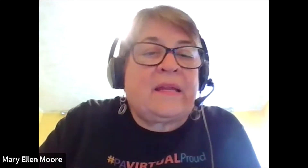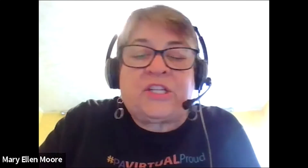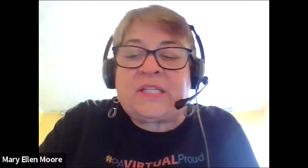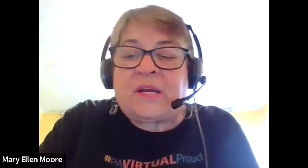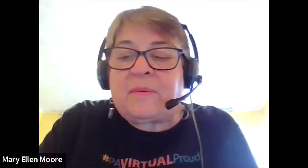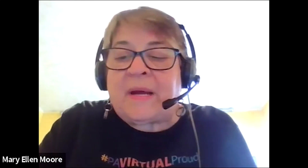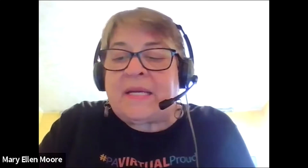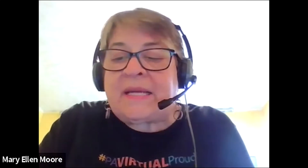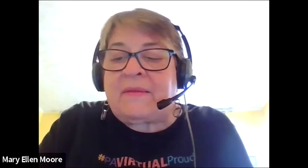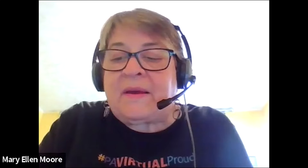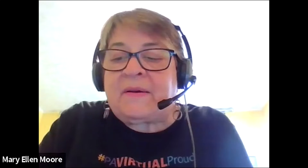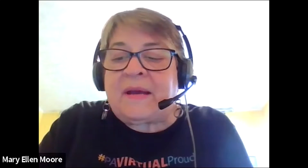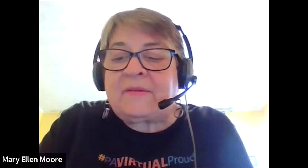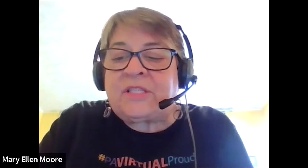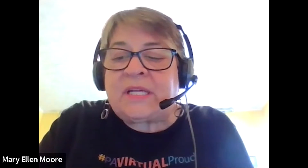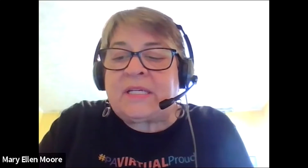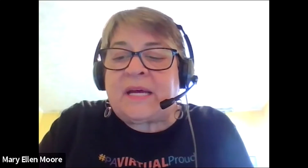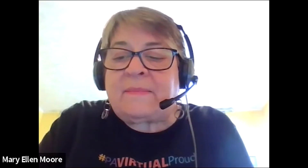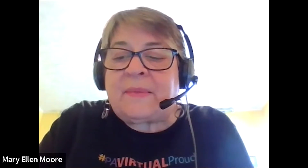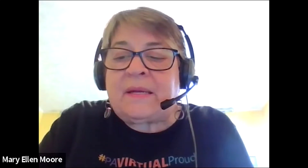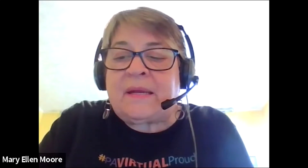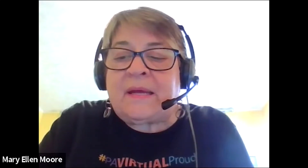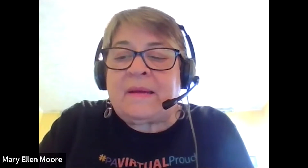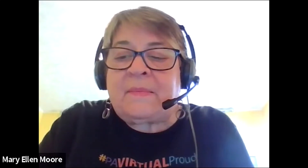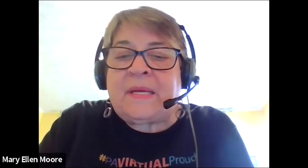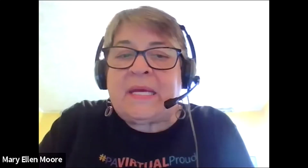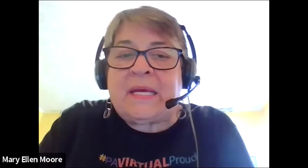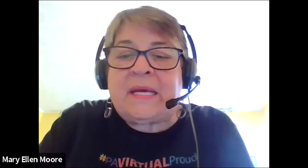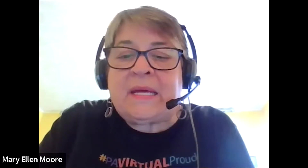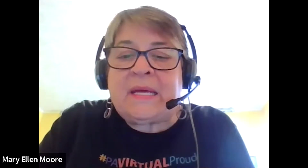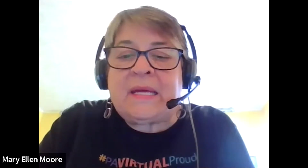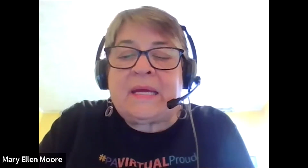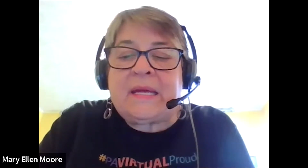She's going to write it down there now. She's going to type it. M-E.